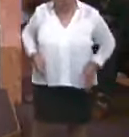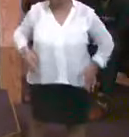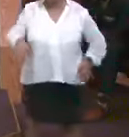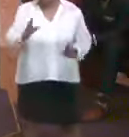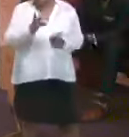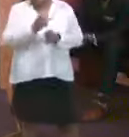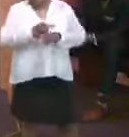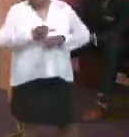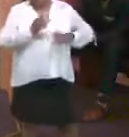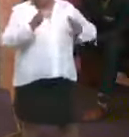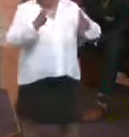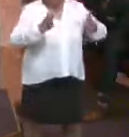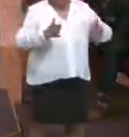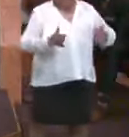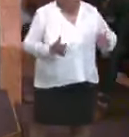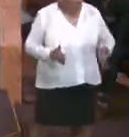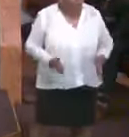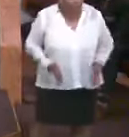Keeper. Keeper.